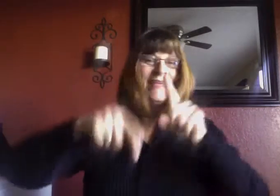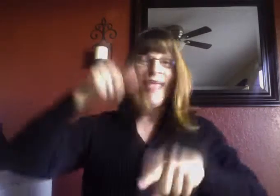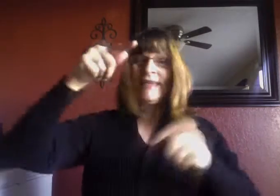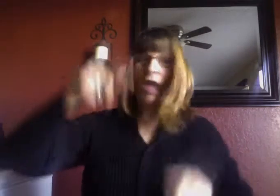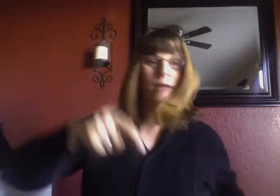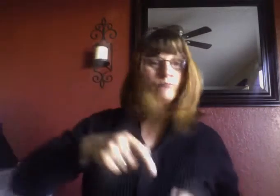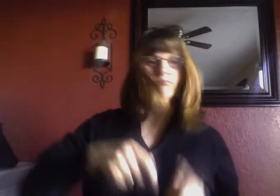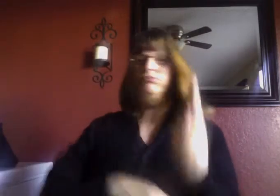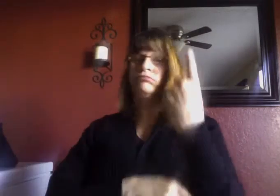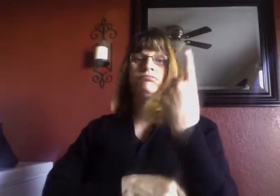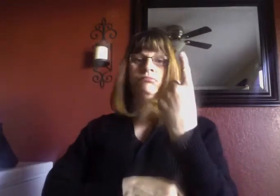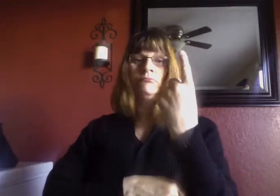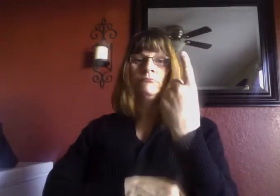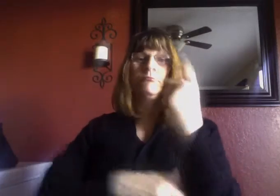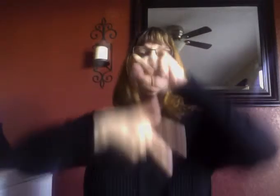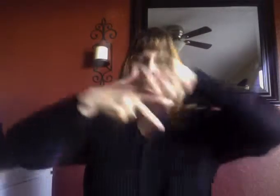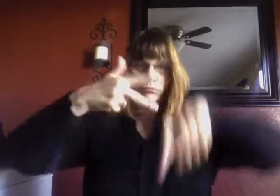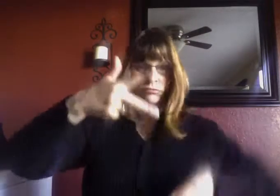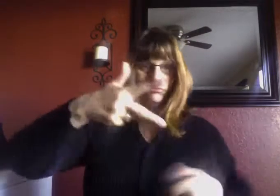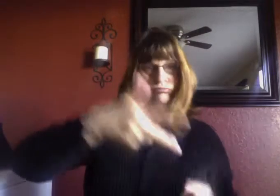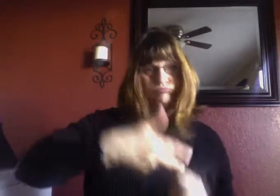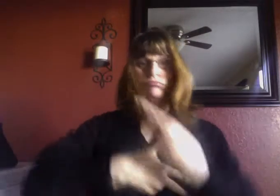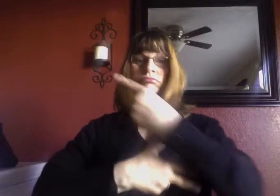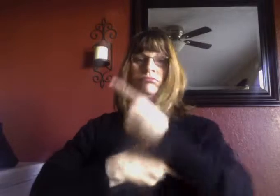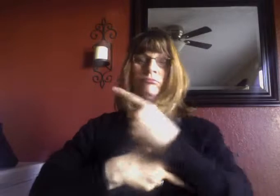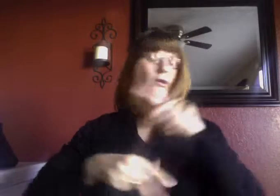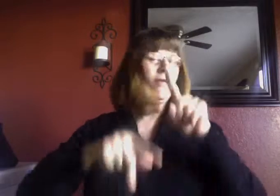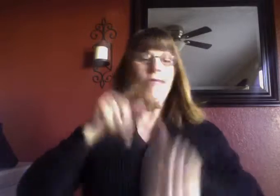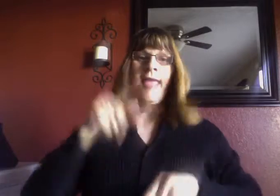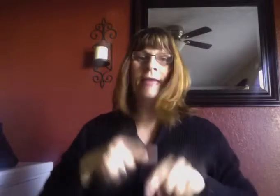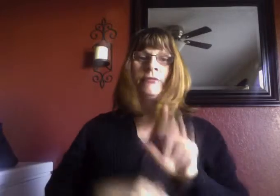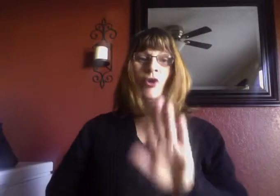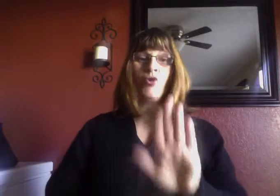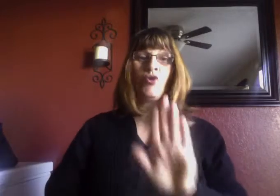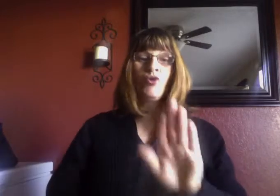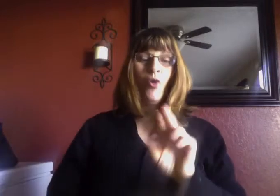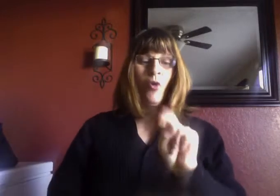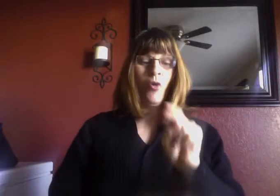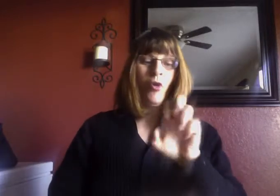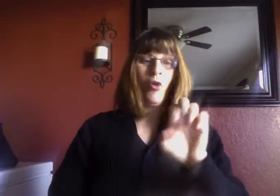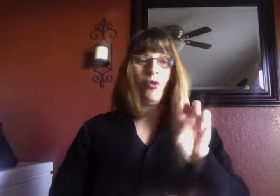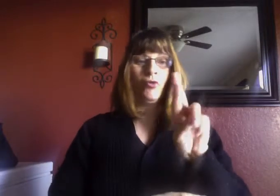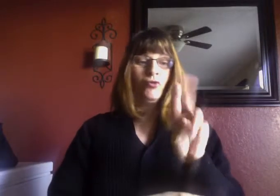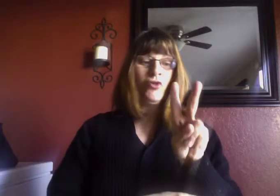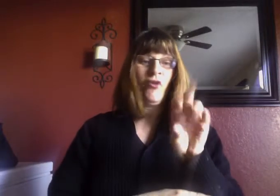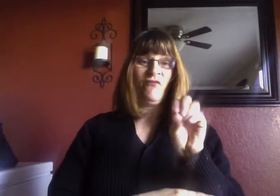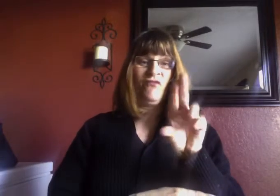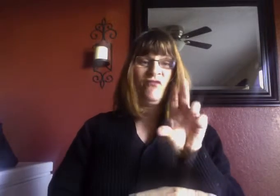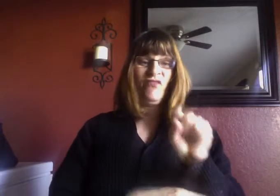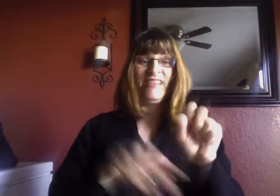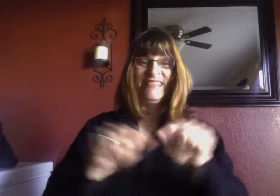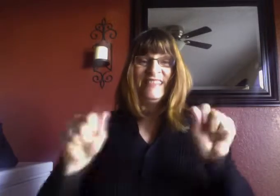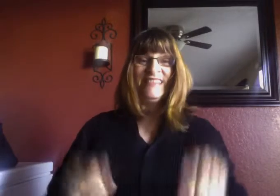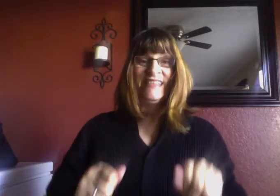if we could have it go any which way it wanted to. Nerve impulses, just like blood circulating through your blood vessels,